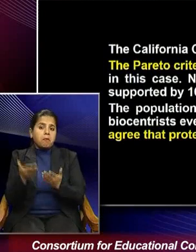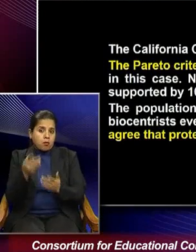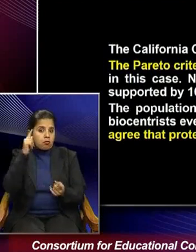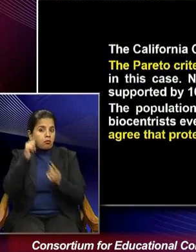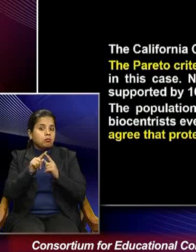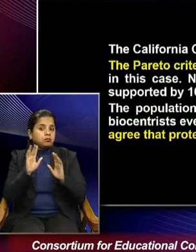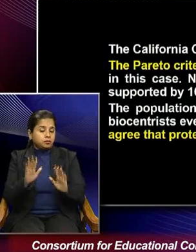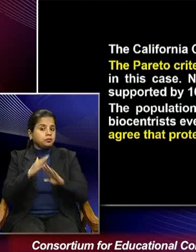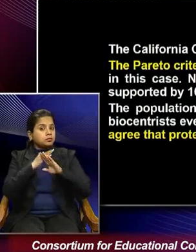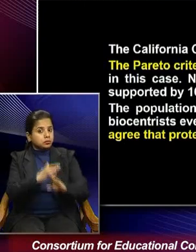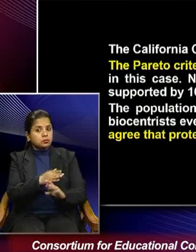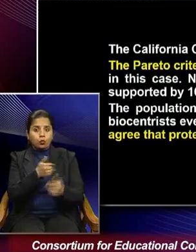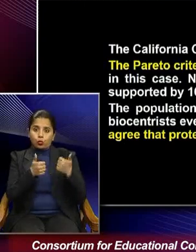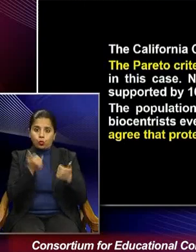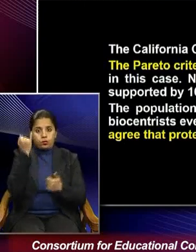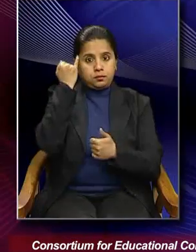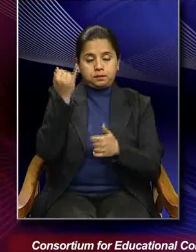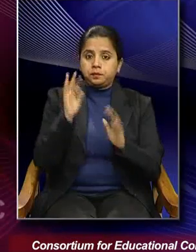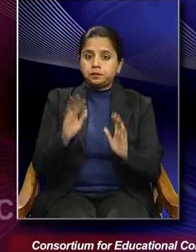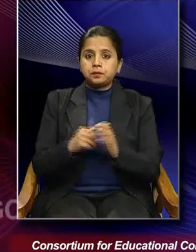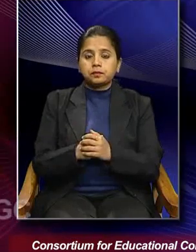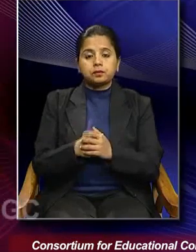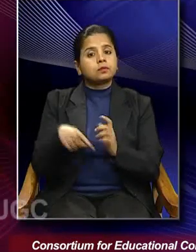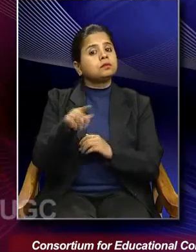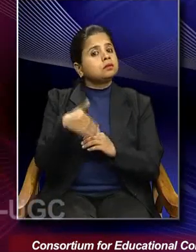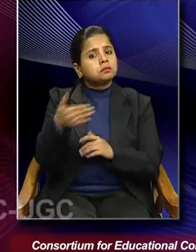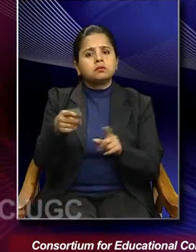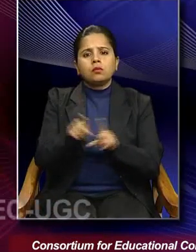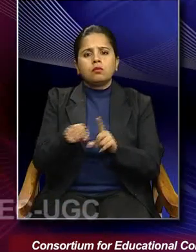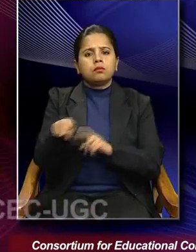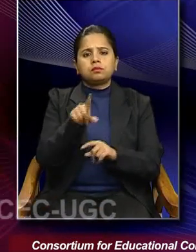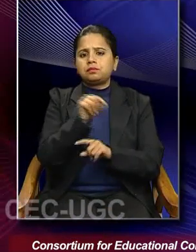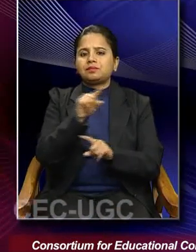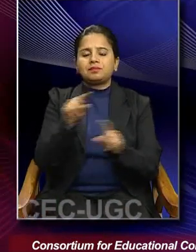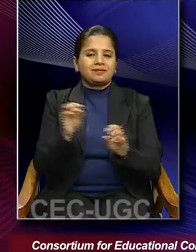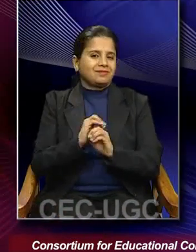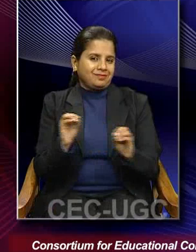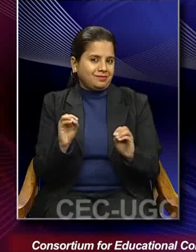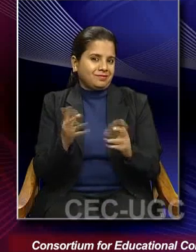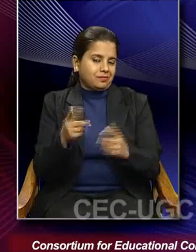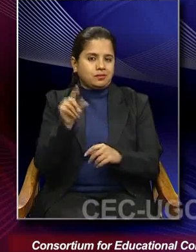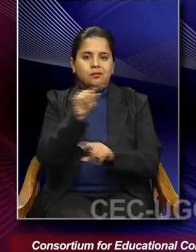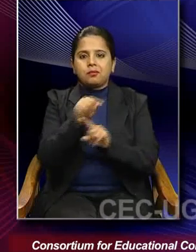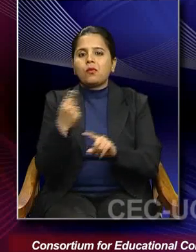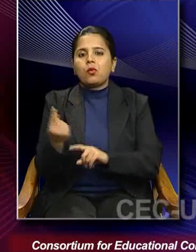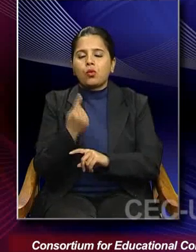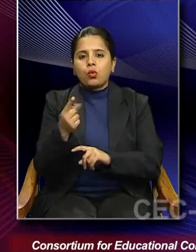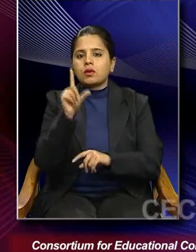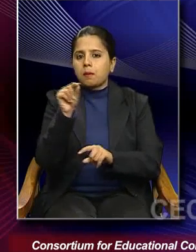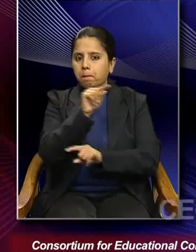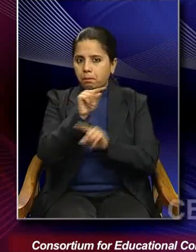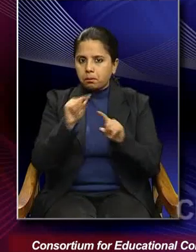that the protection is good idea. Then also it is not 100% because it only the